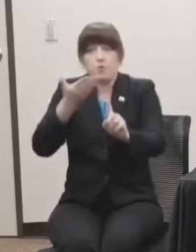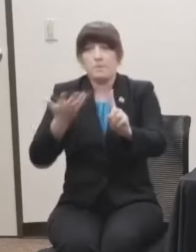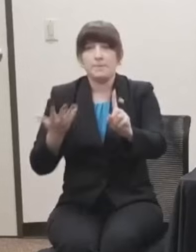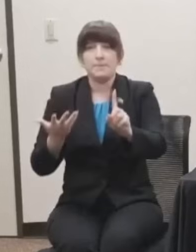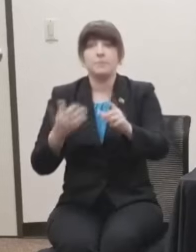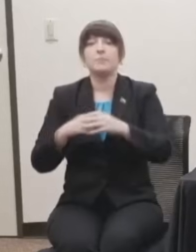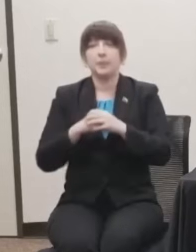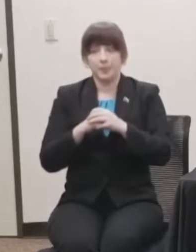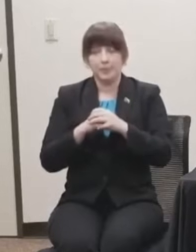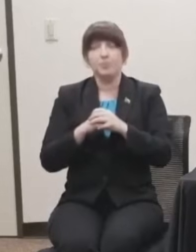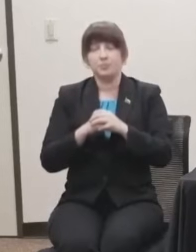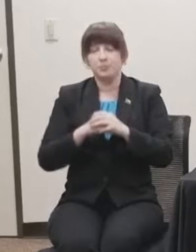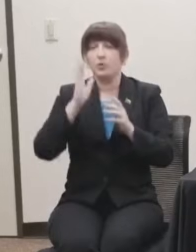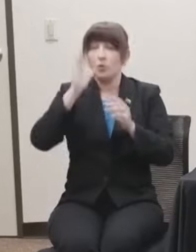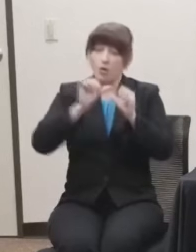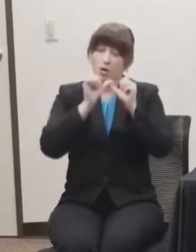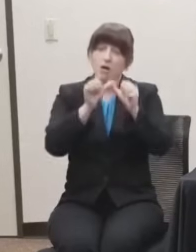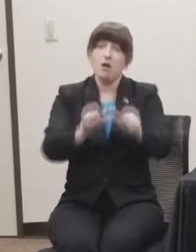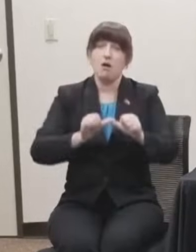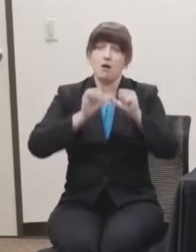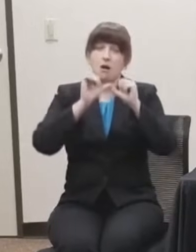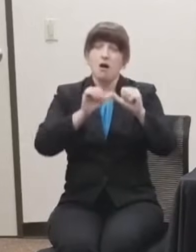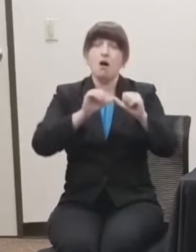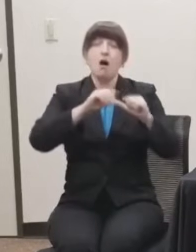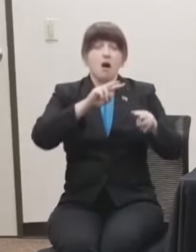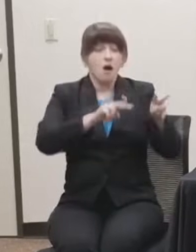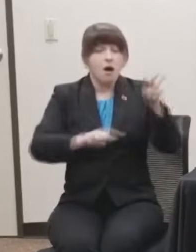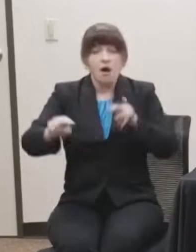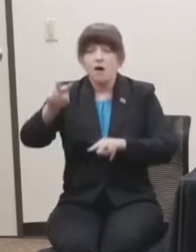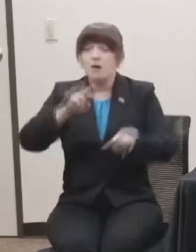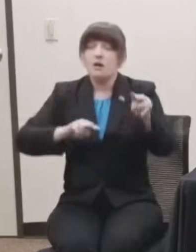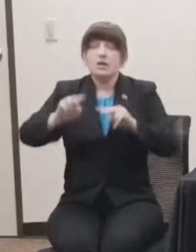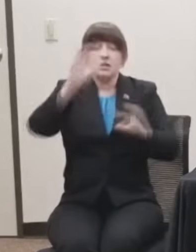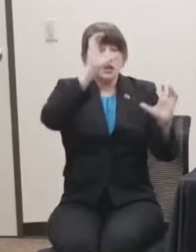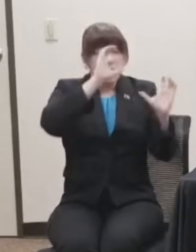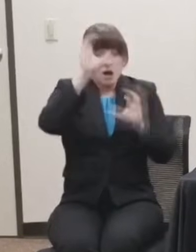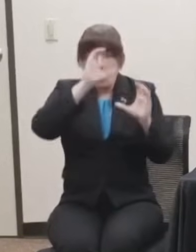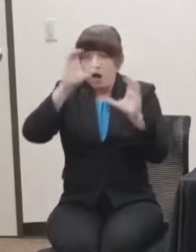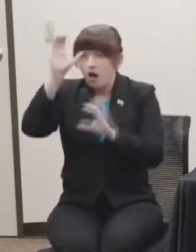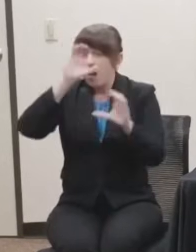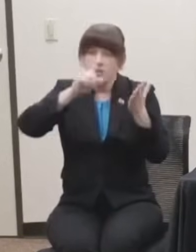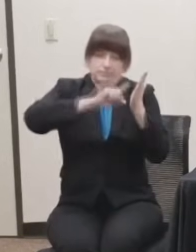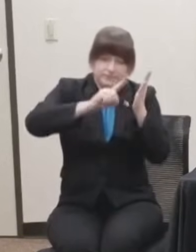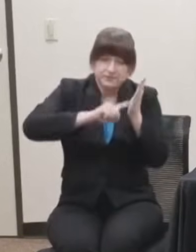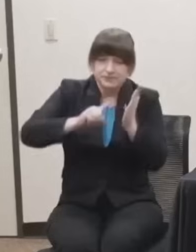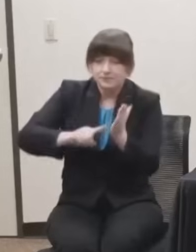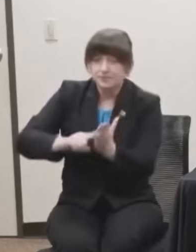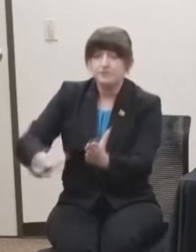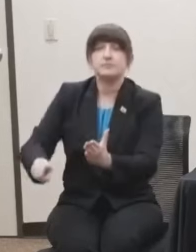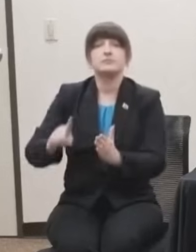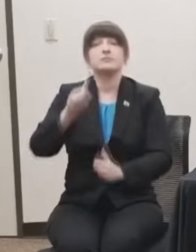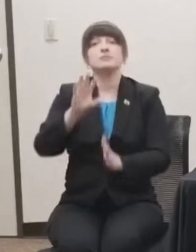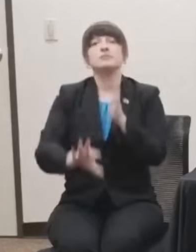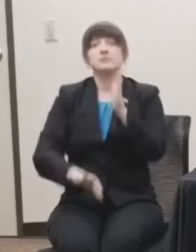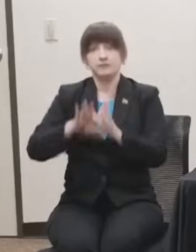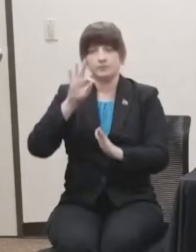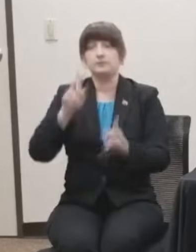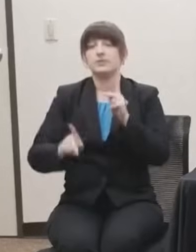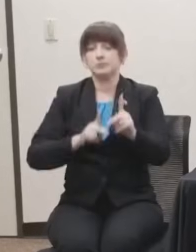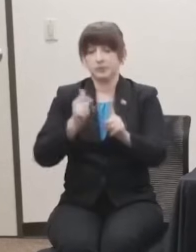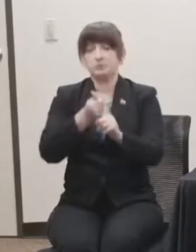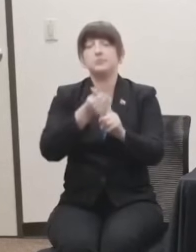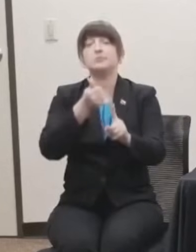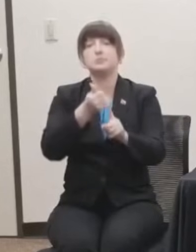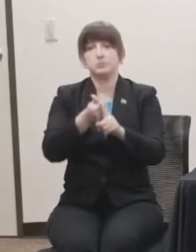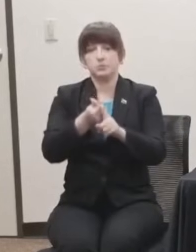our ongoing search throughout the entire river system to find anybody who may be missing.